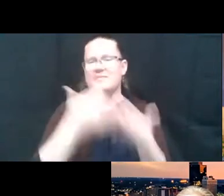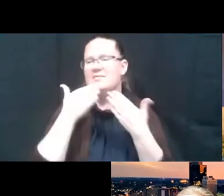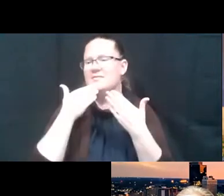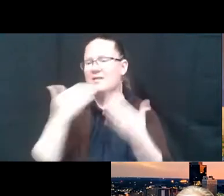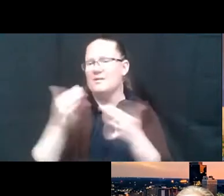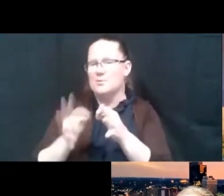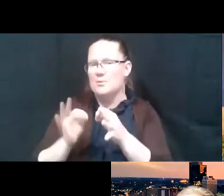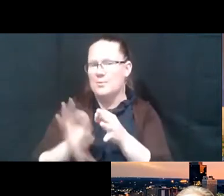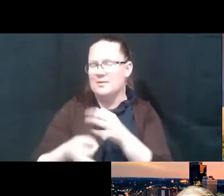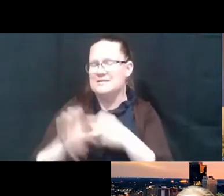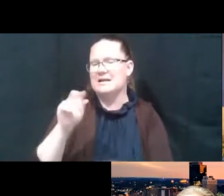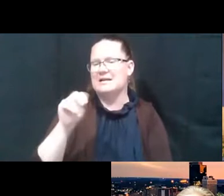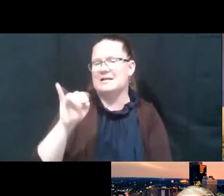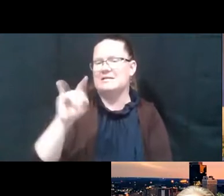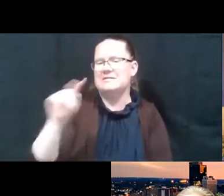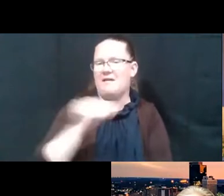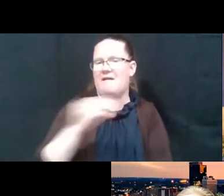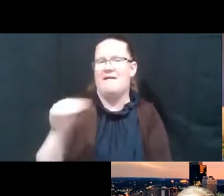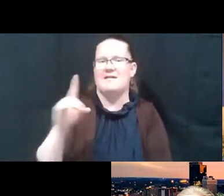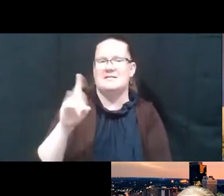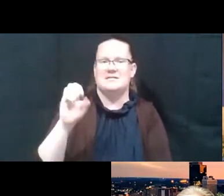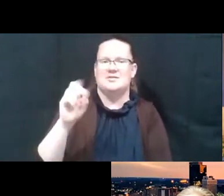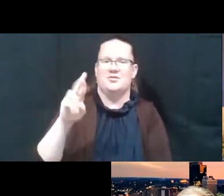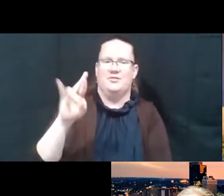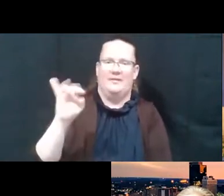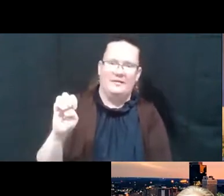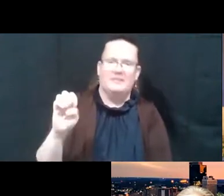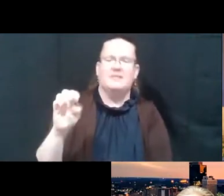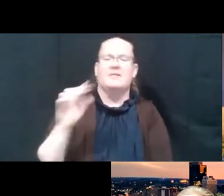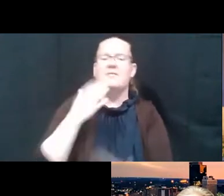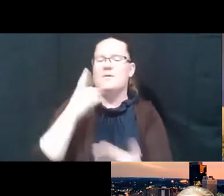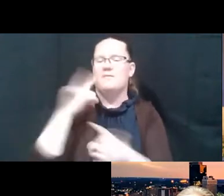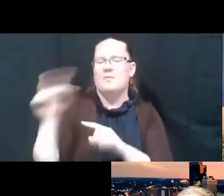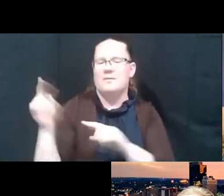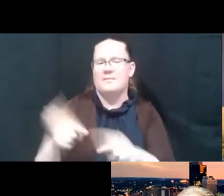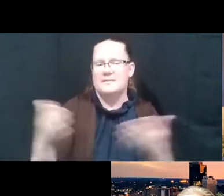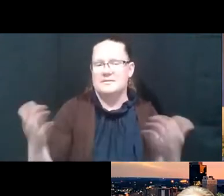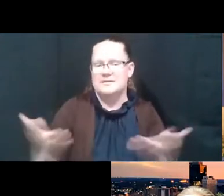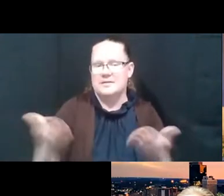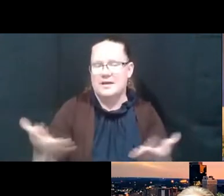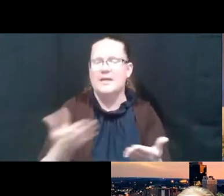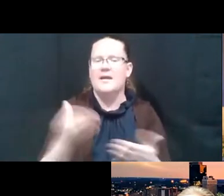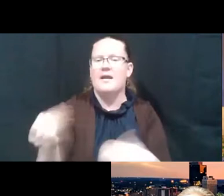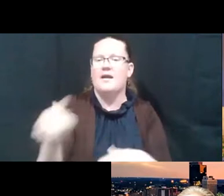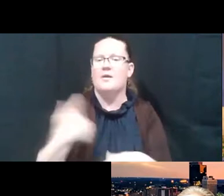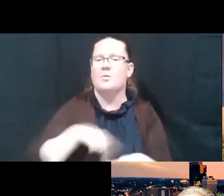Anita and Desiree, for being here with us today as well. And we appreciate